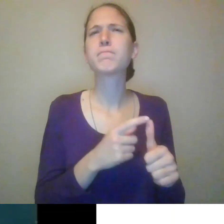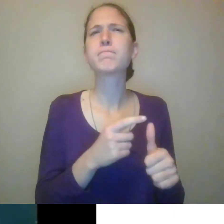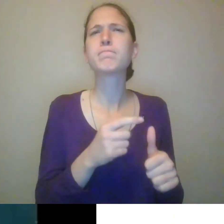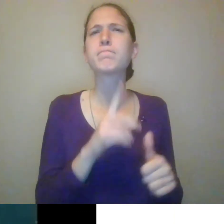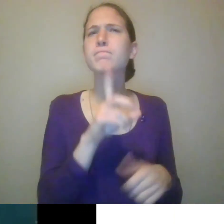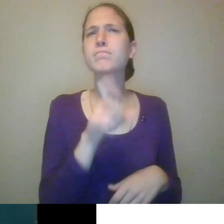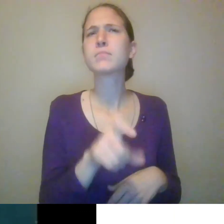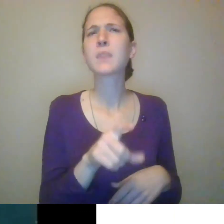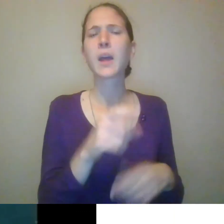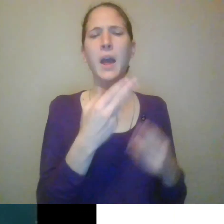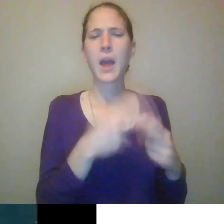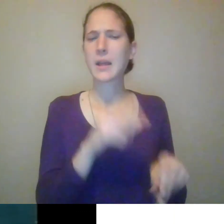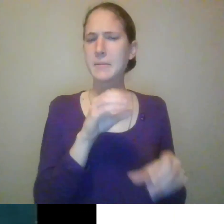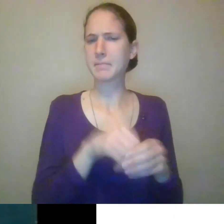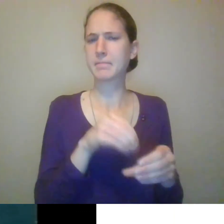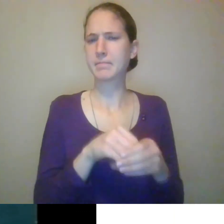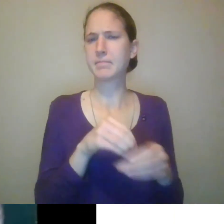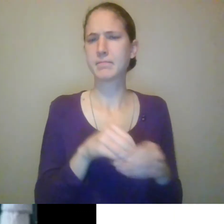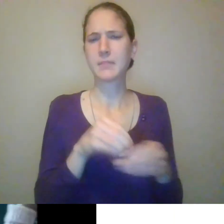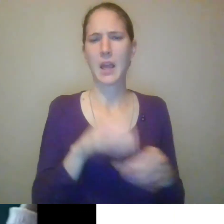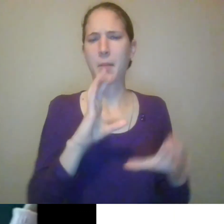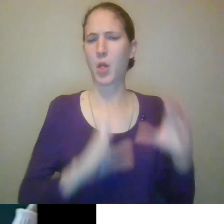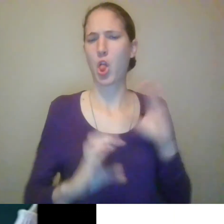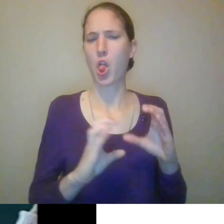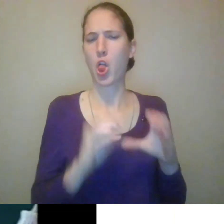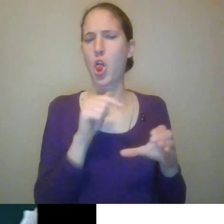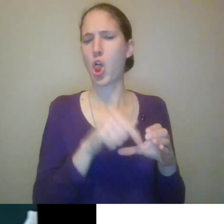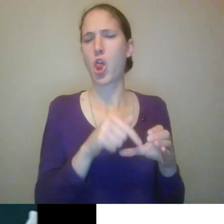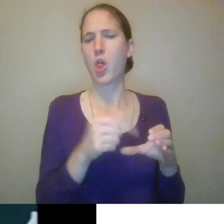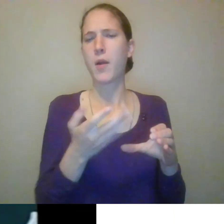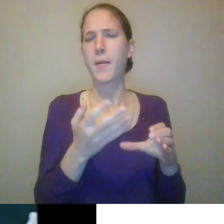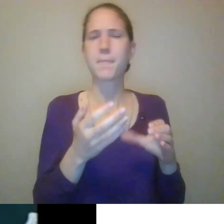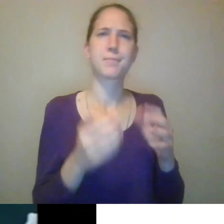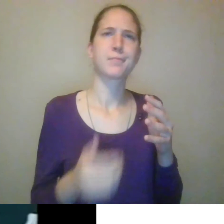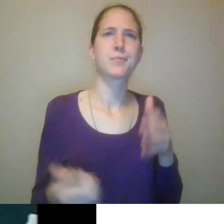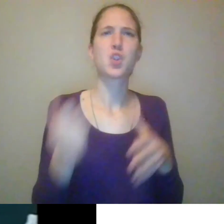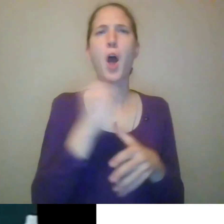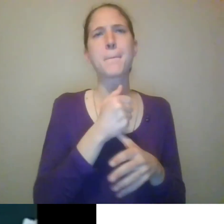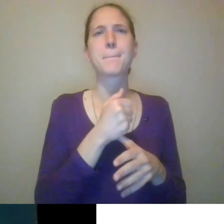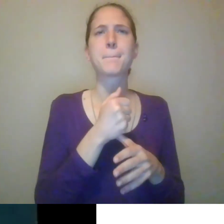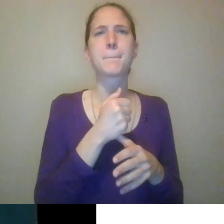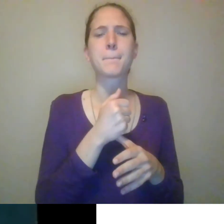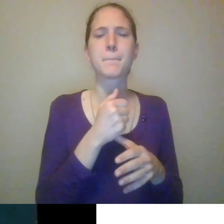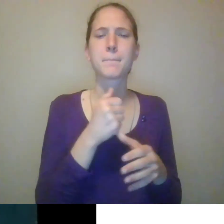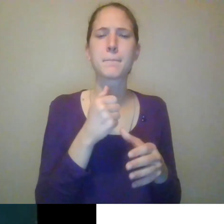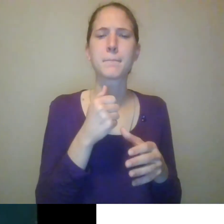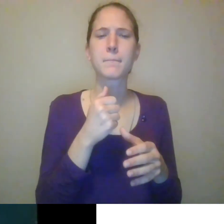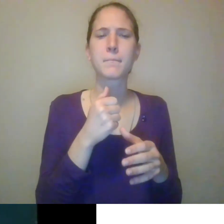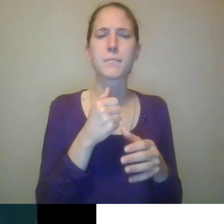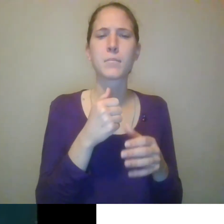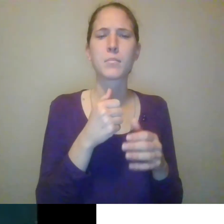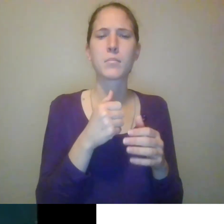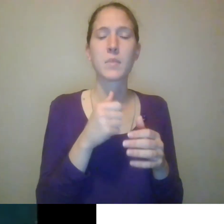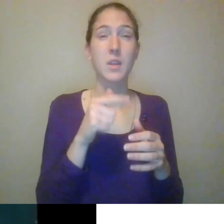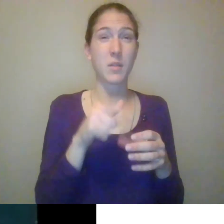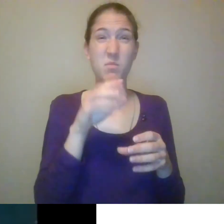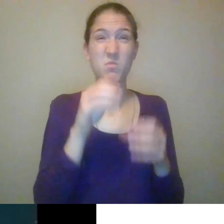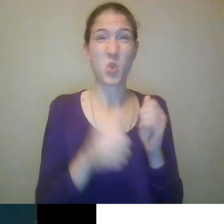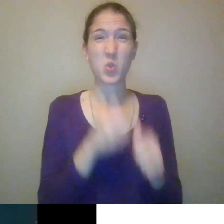main ingredient inside that egg? What's the main chemical inside that egg? No, what's the main chemical inside the